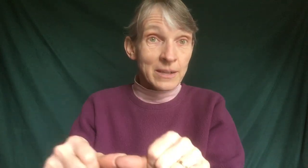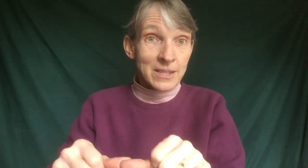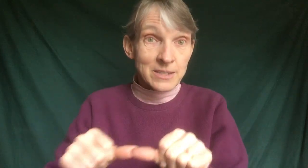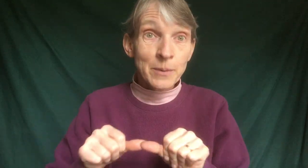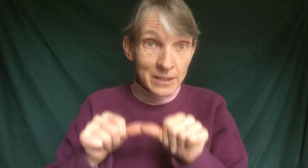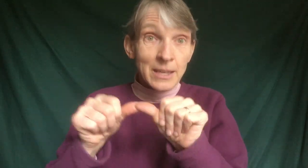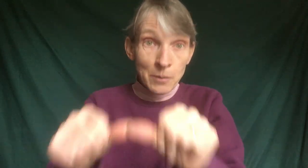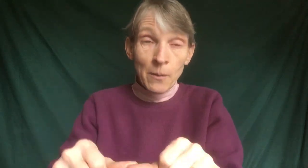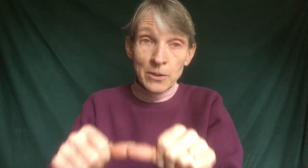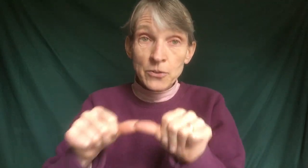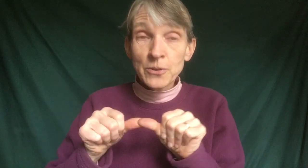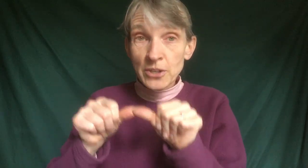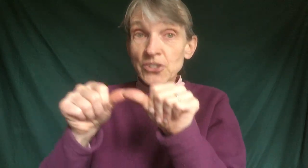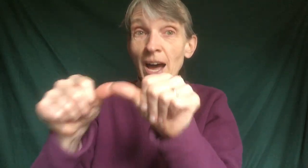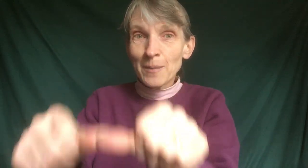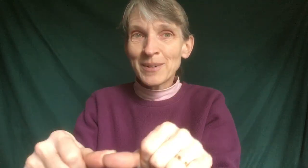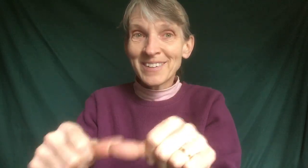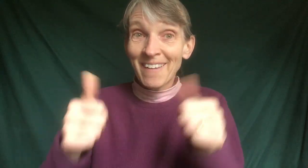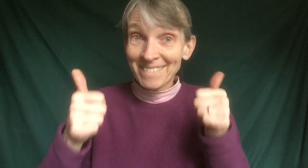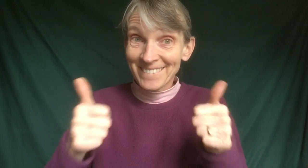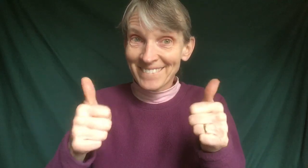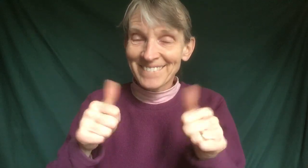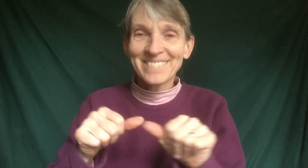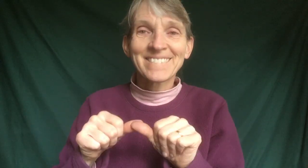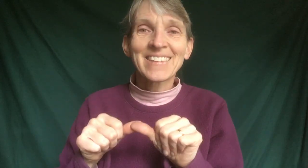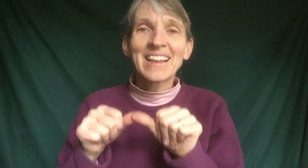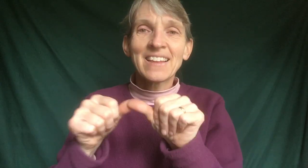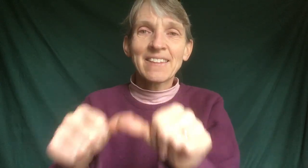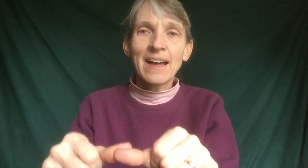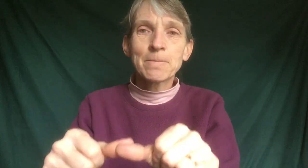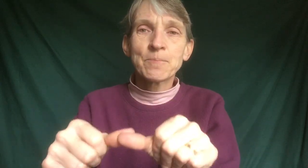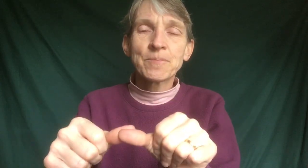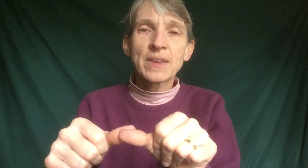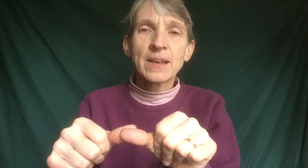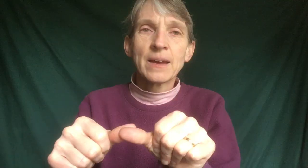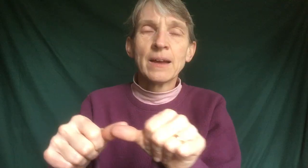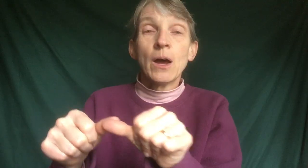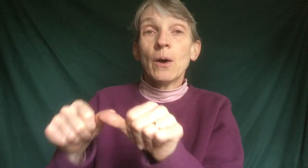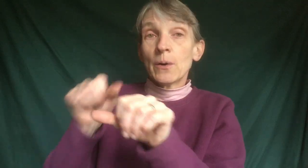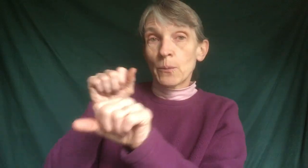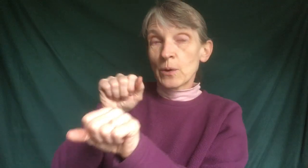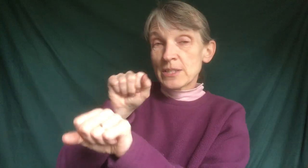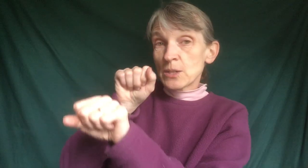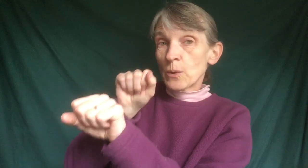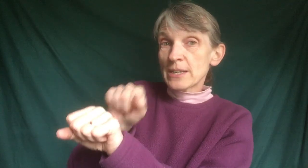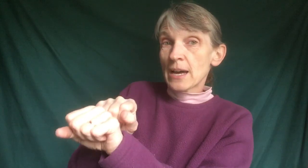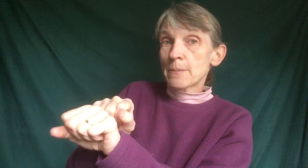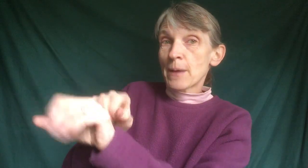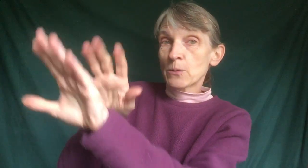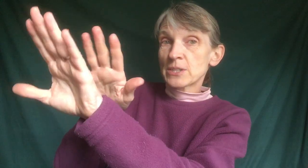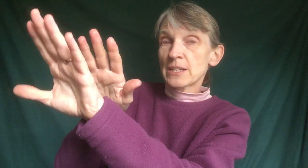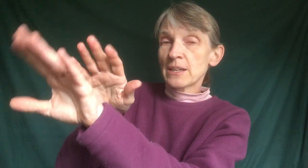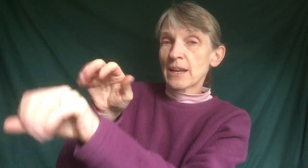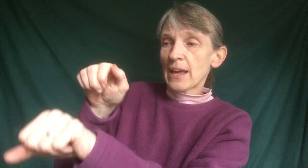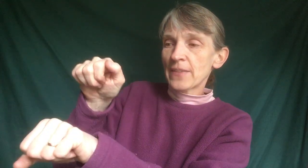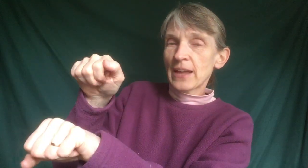tell someone, keep going, you're doing a good job. Like that. One seed went on a mountain, and